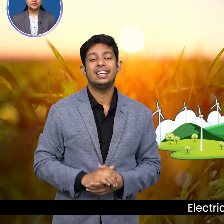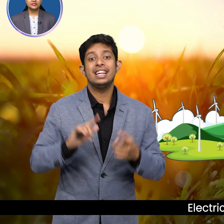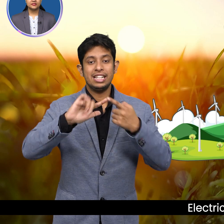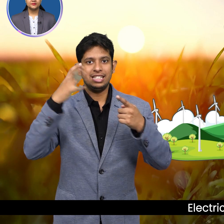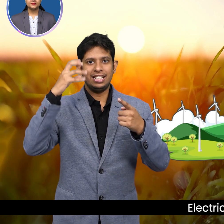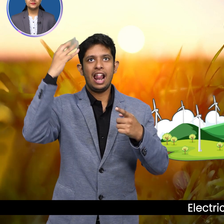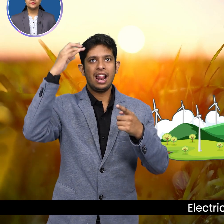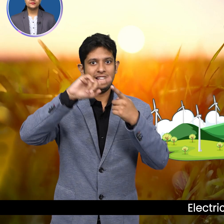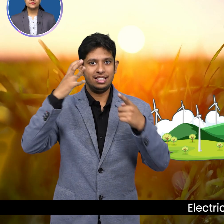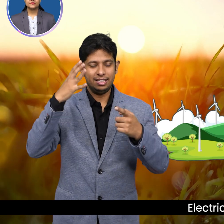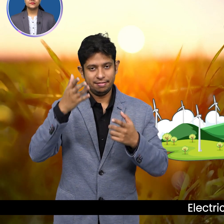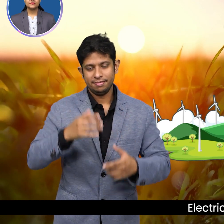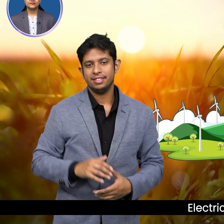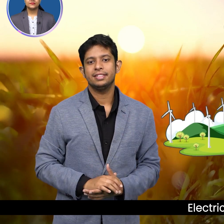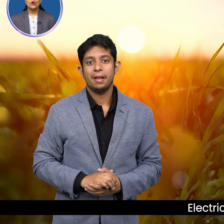electricity,